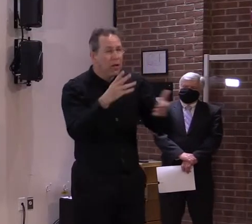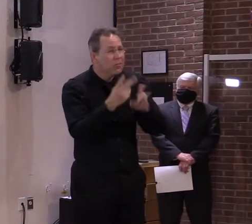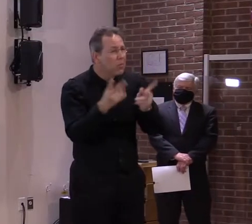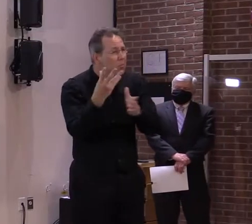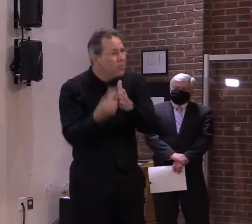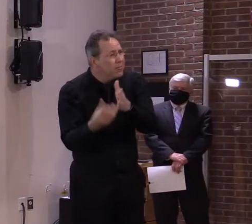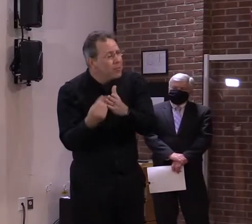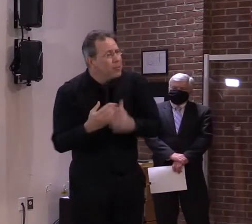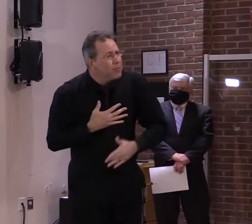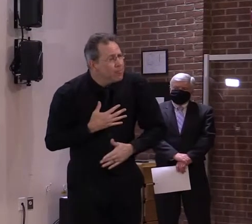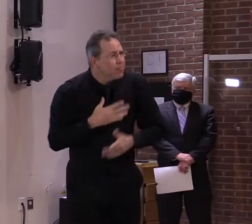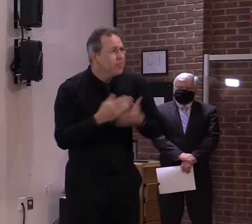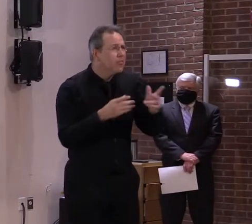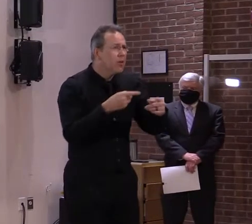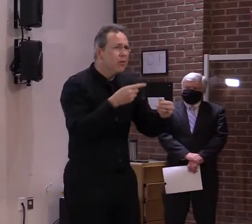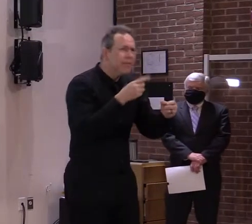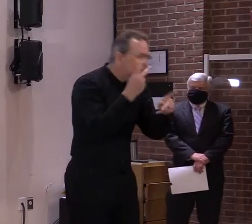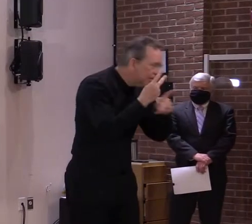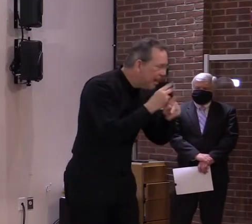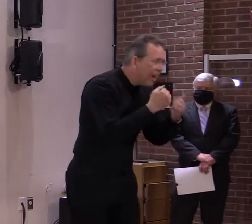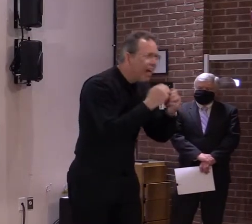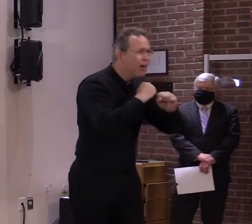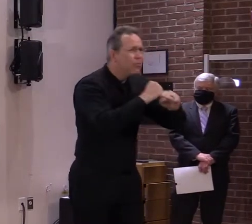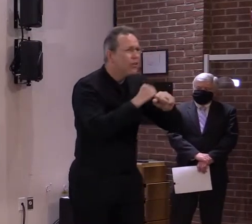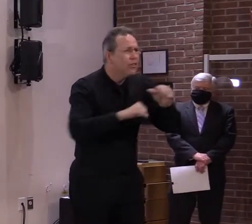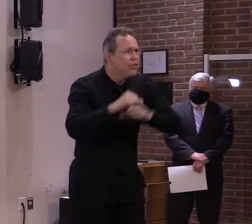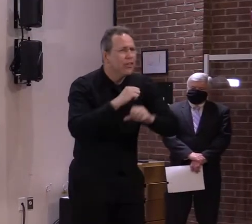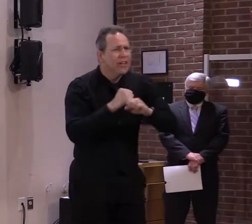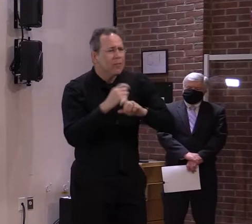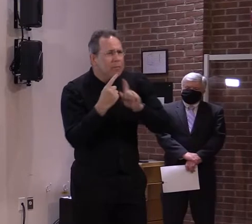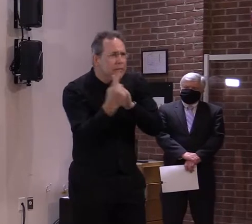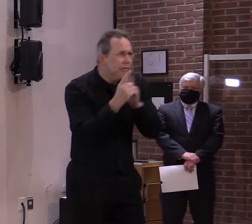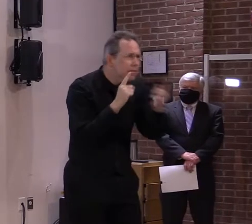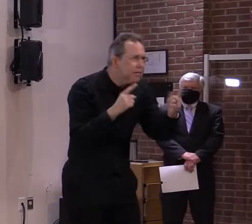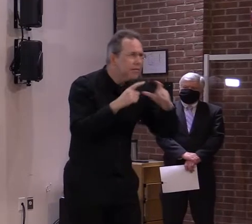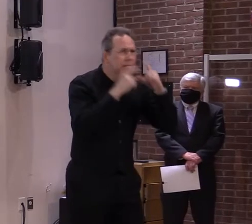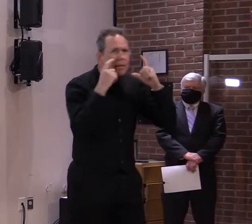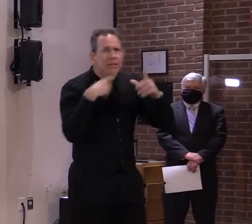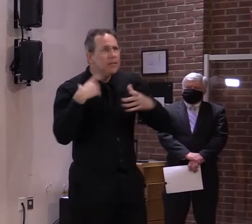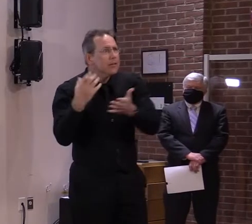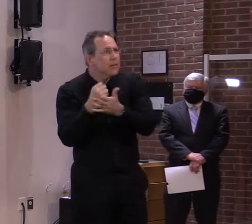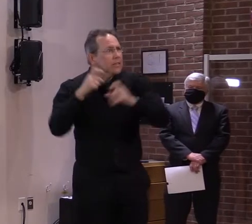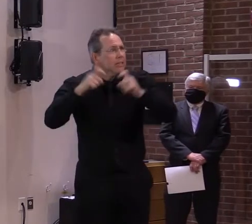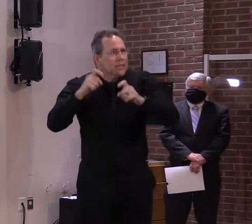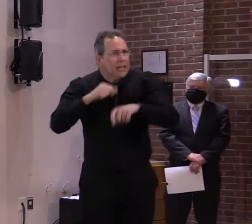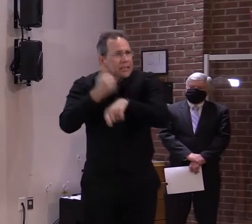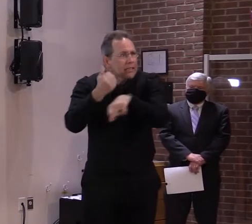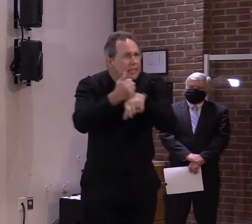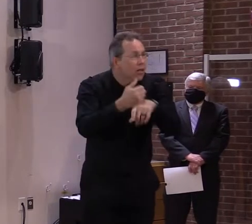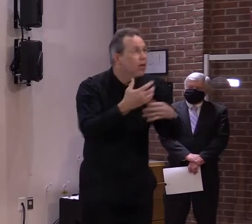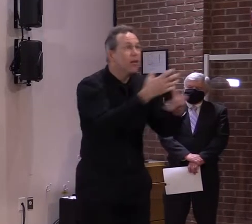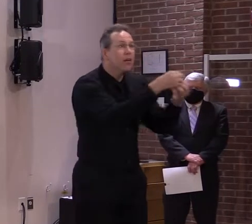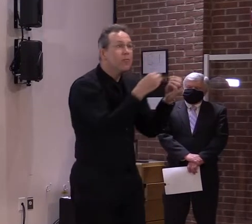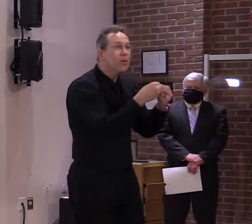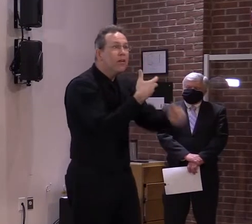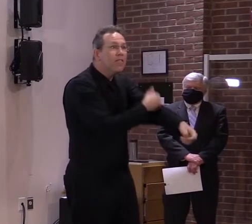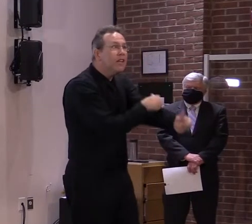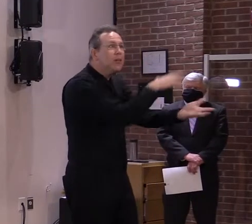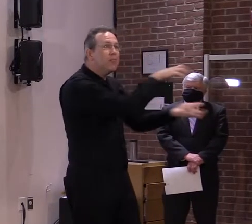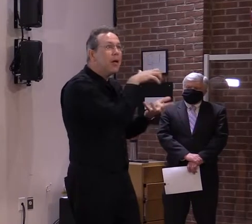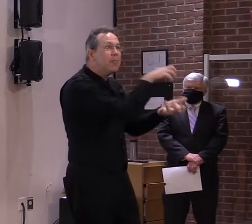to control it, from testing to the distribution of 3 very safe and effective